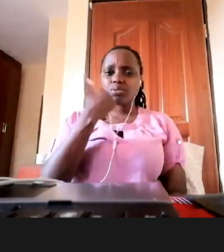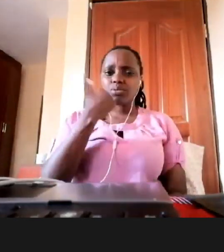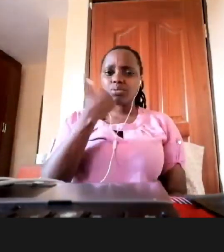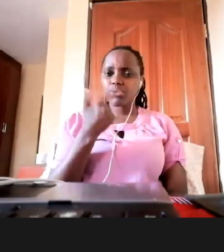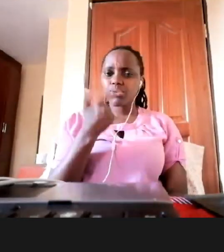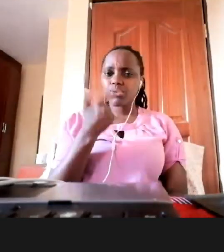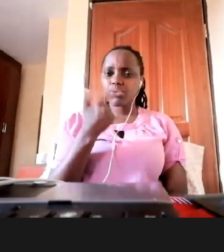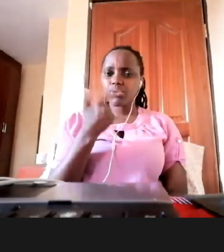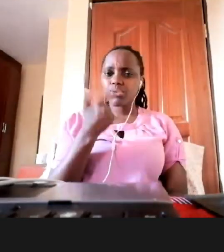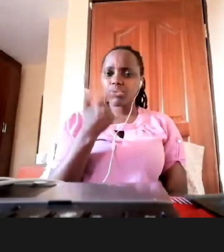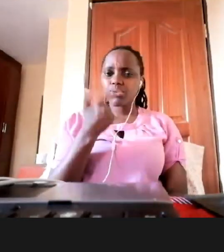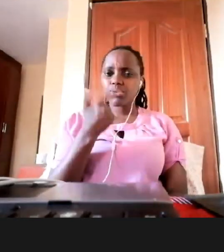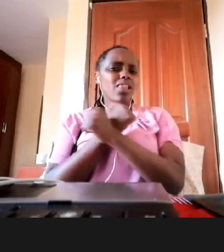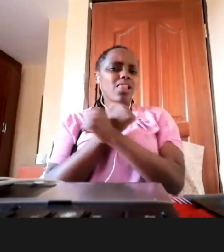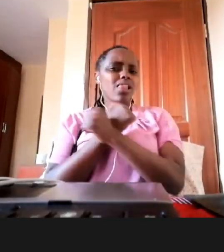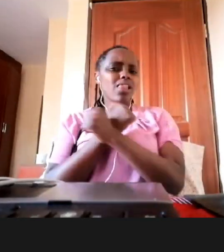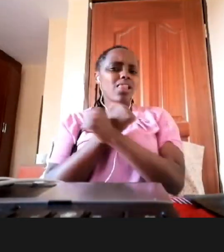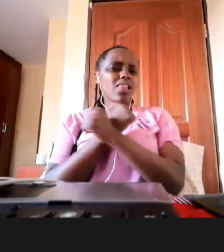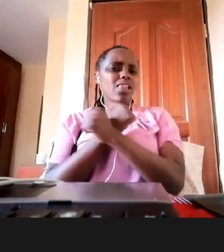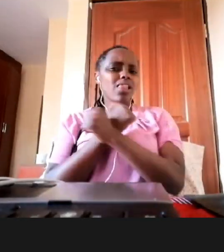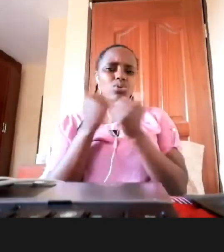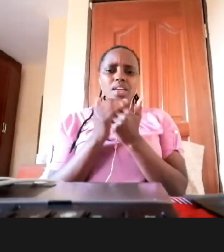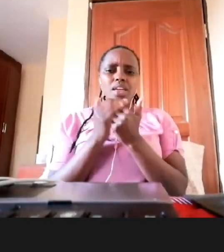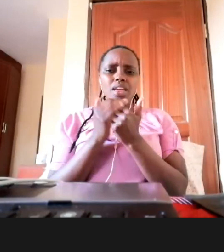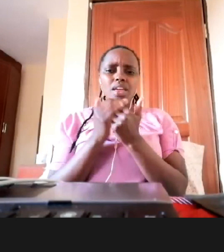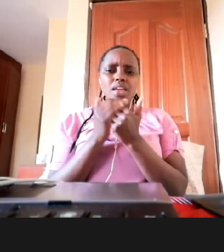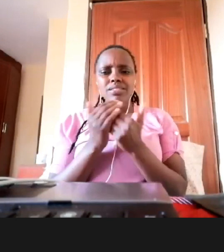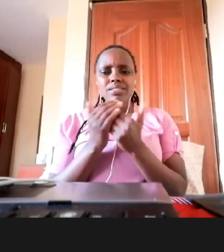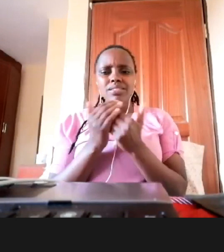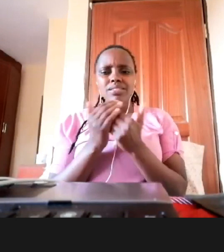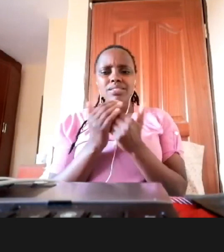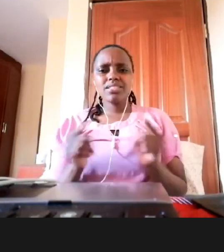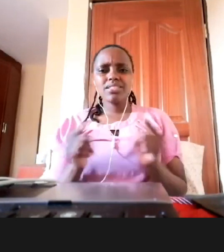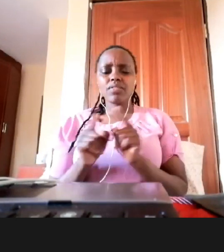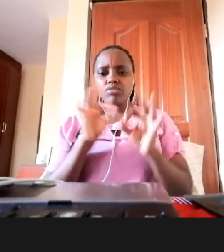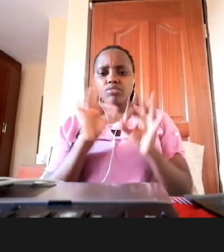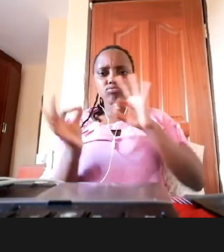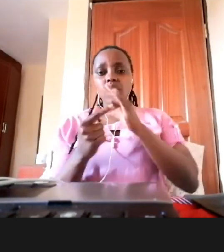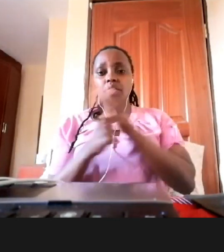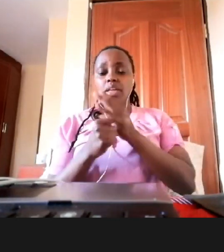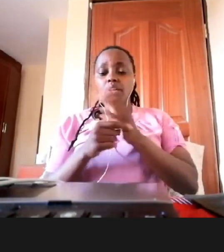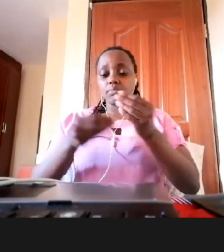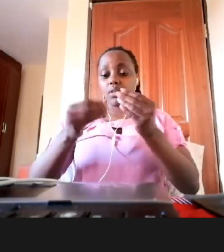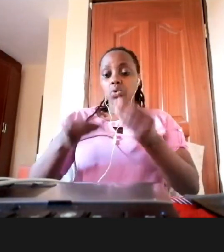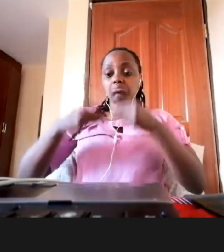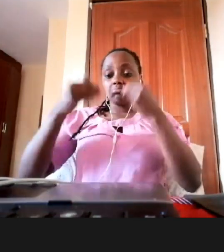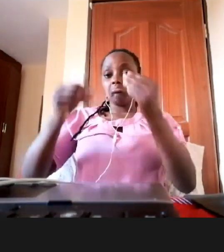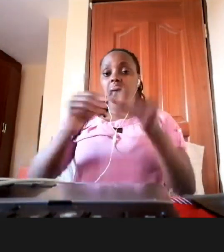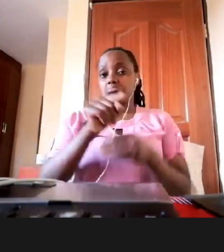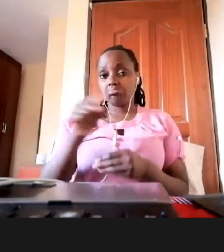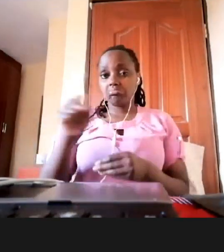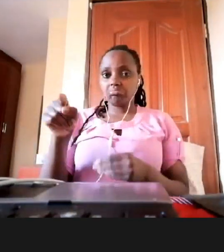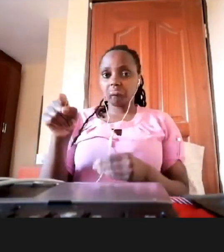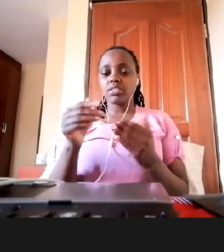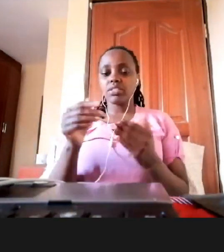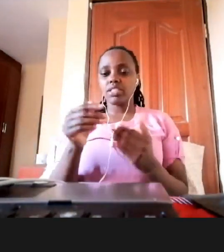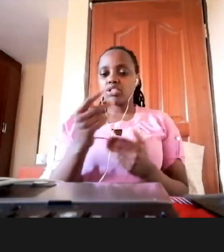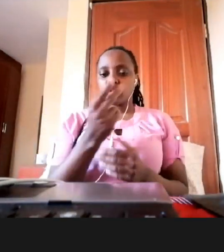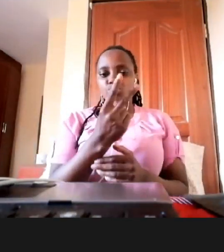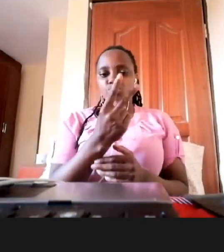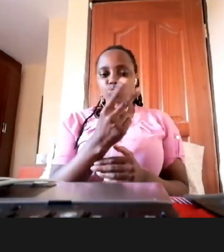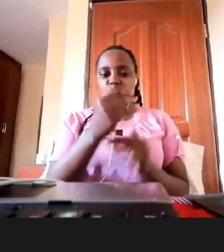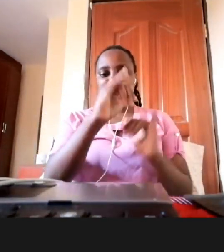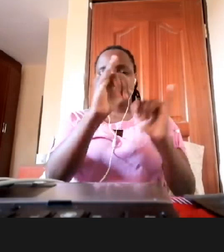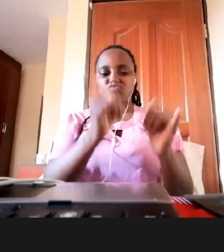who cares, who is empathetic. In translation, those are the names they would give them. So that was the